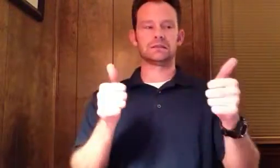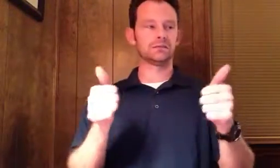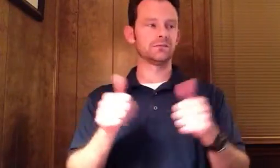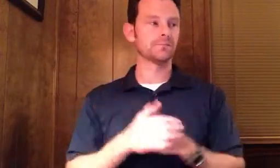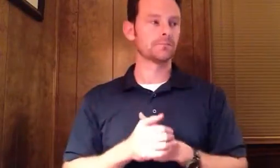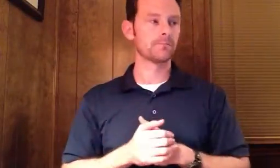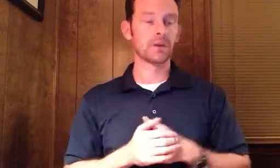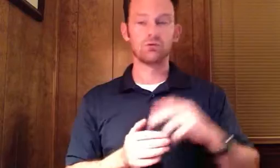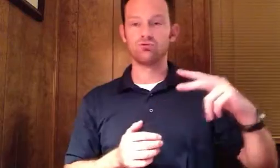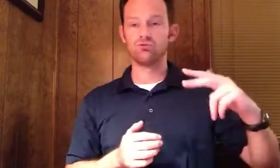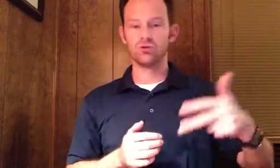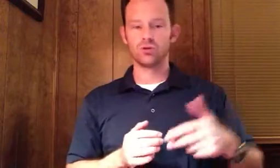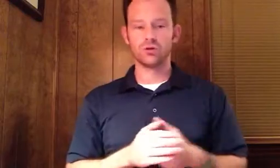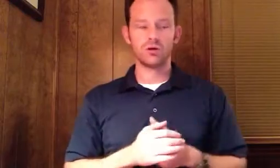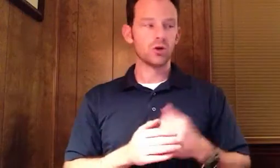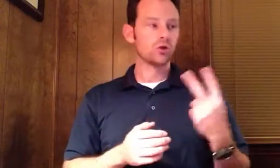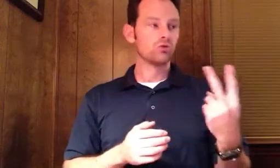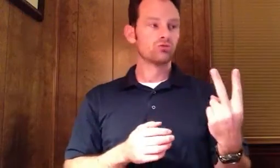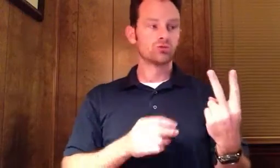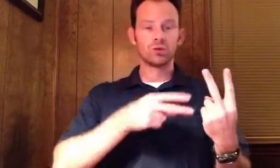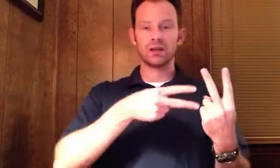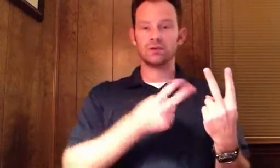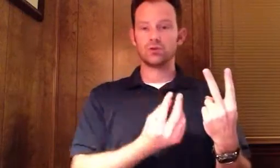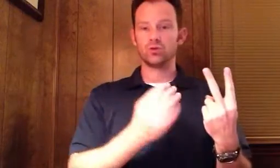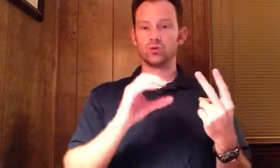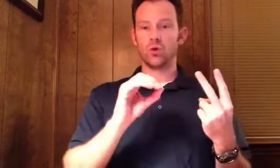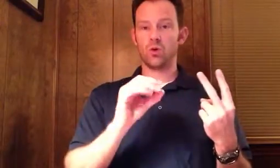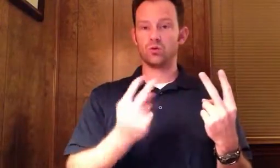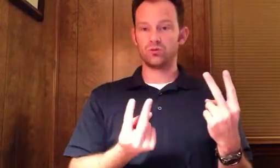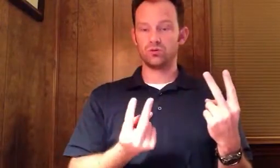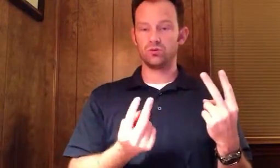the 2 here is because the oxide ion is a -2 and hydrogen is +1.